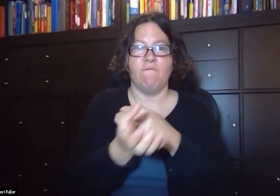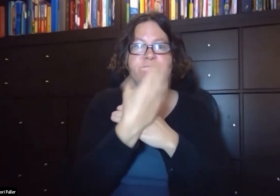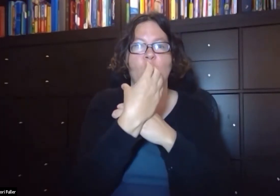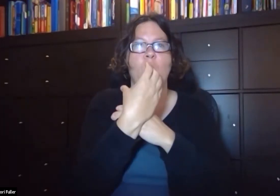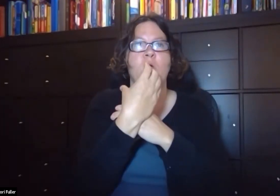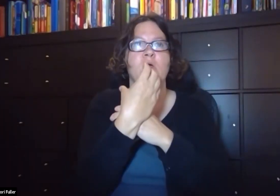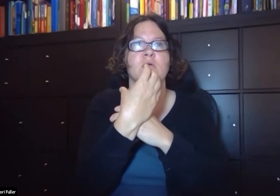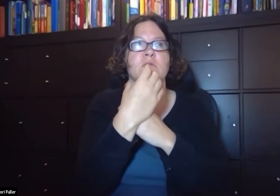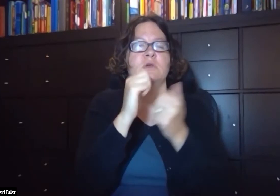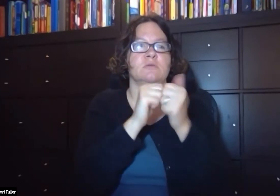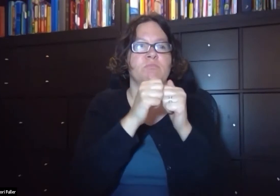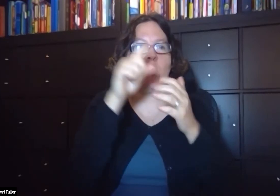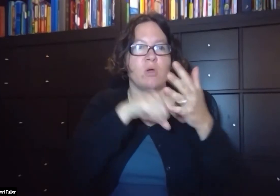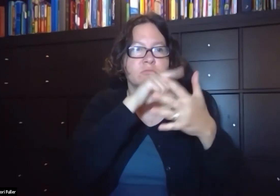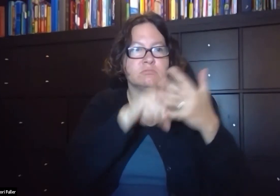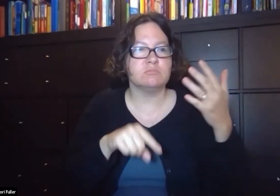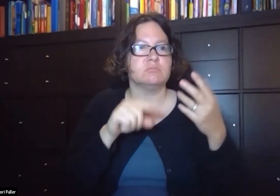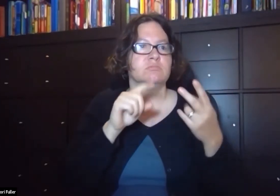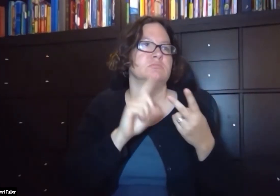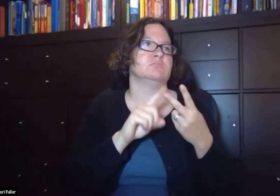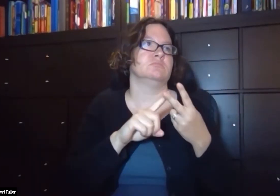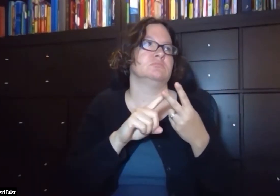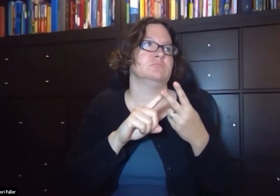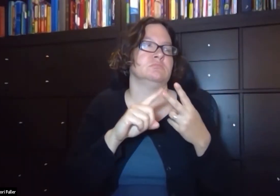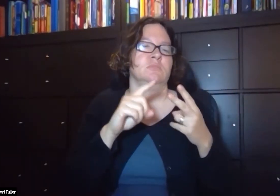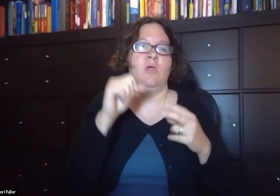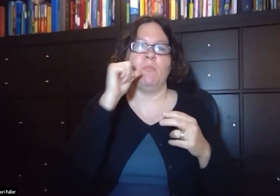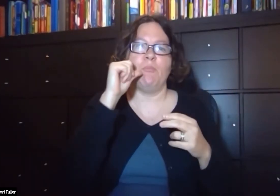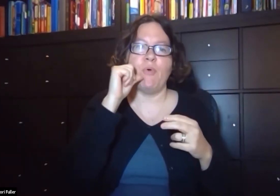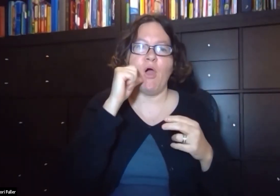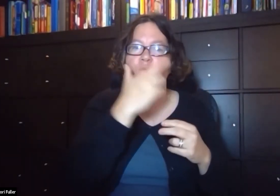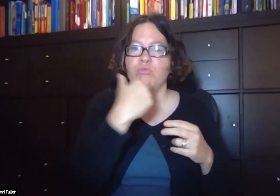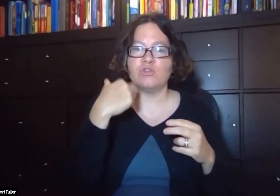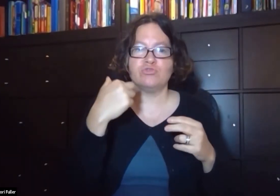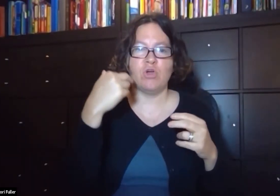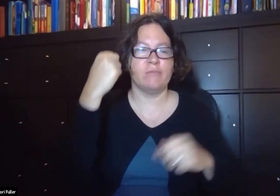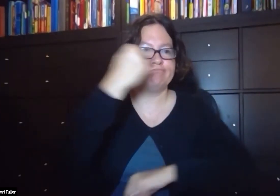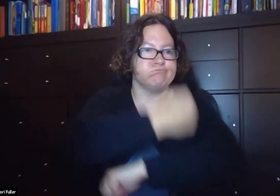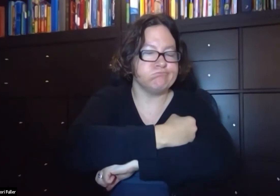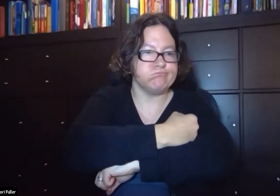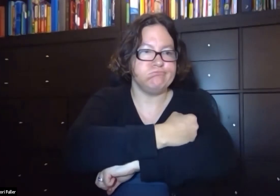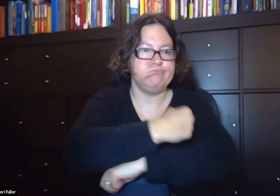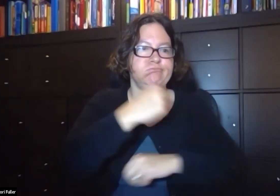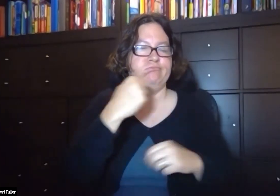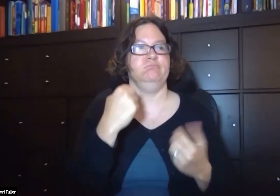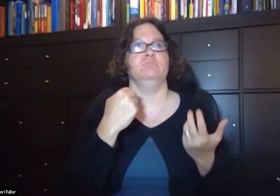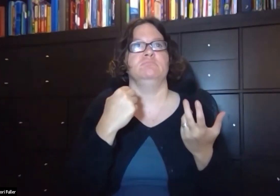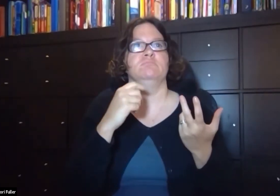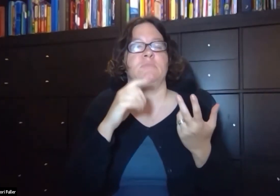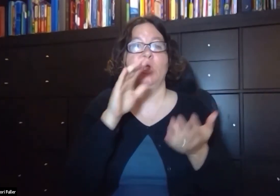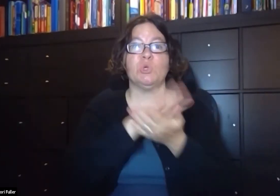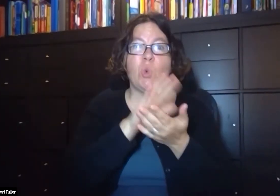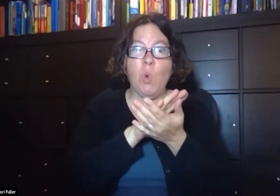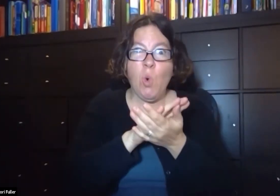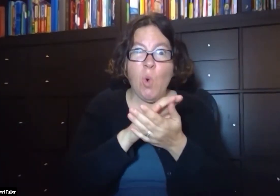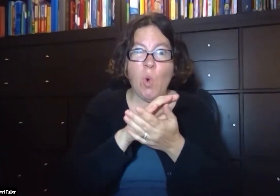week, we would feel exhausted. But now during this pandemic, many